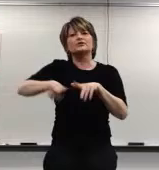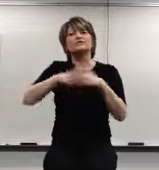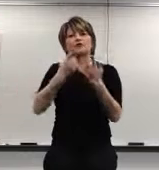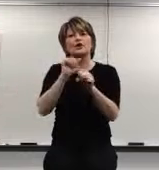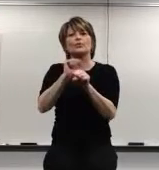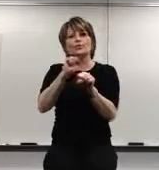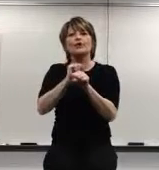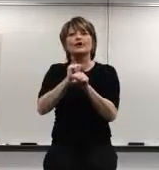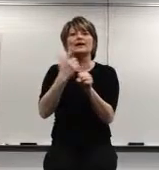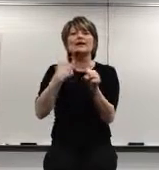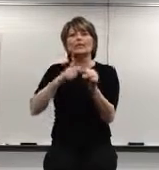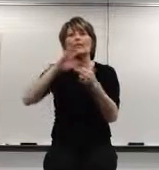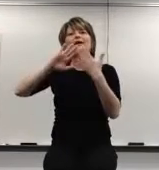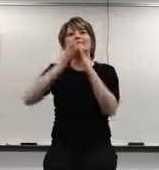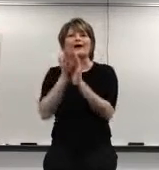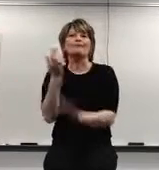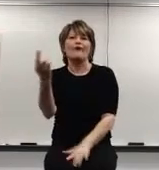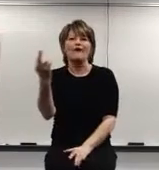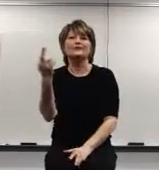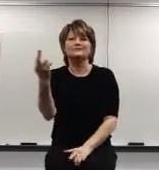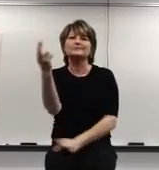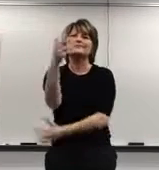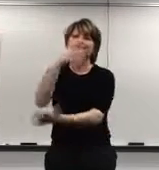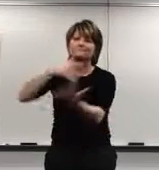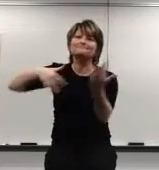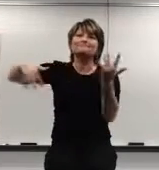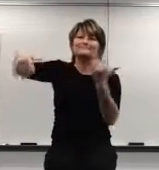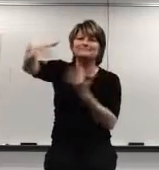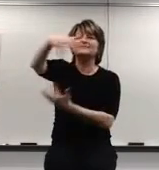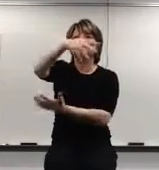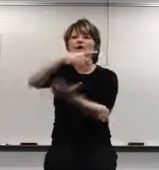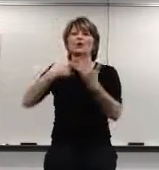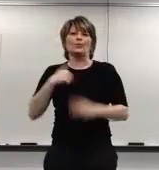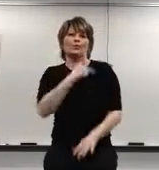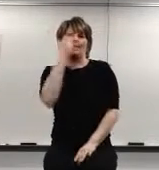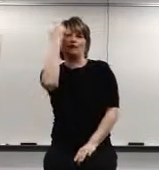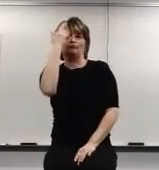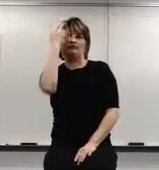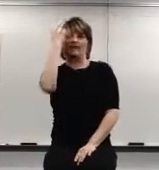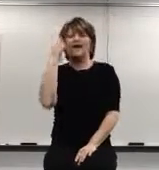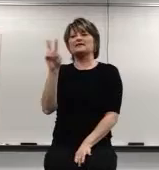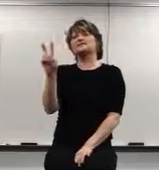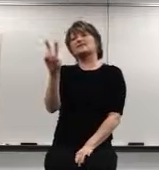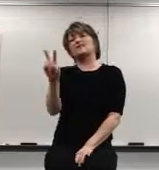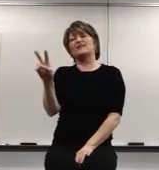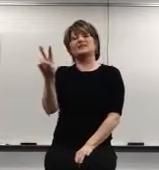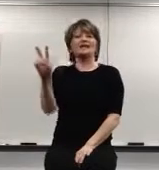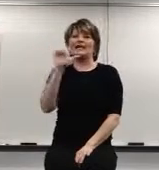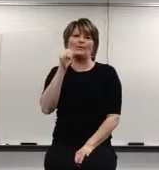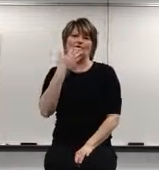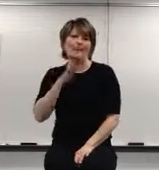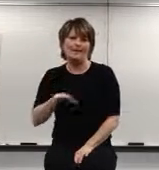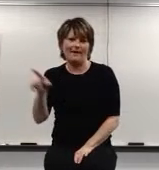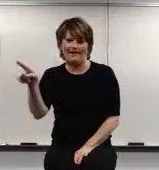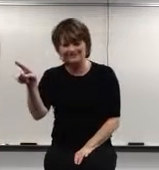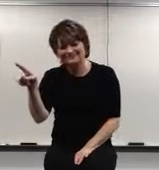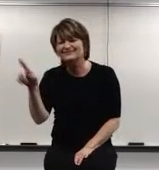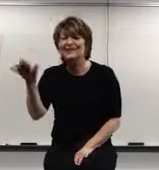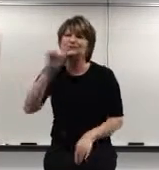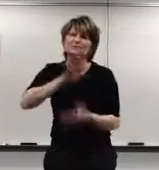month after we started work, we met as friends and we would just hang out, and we realized that